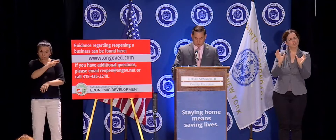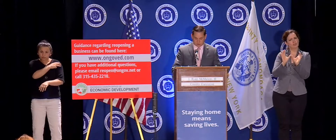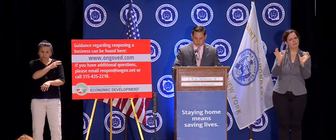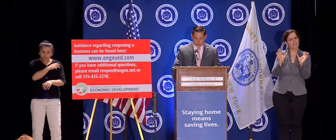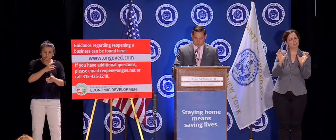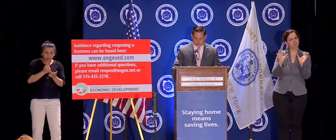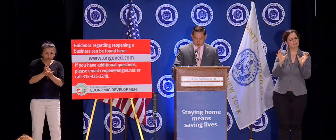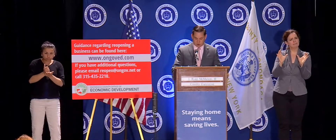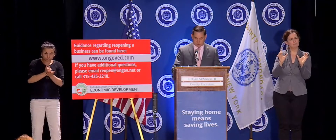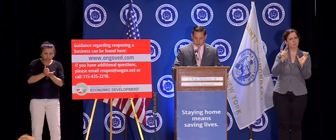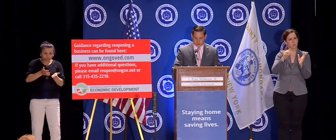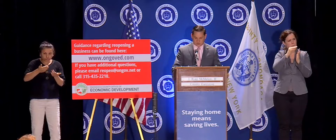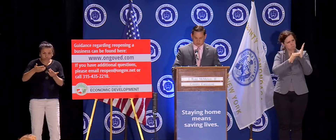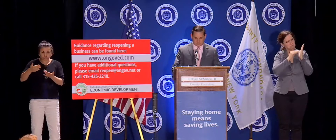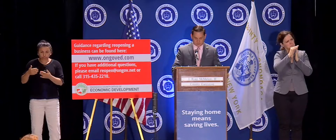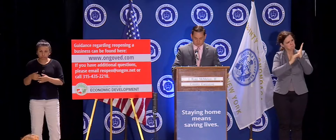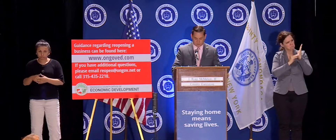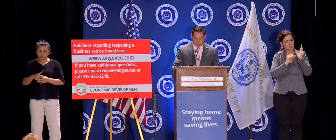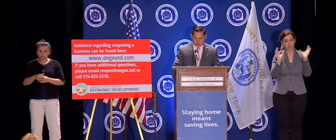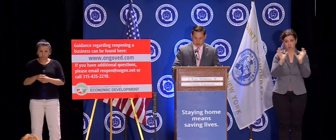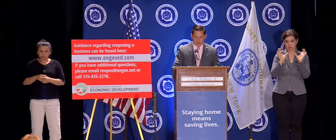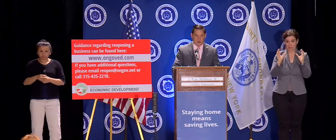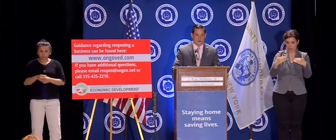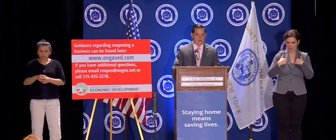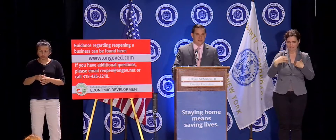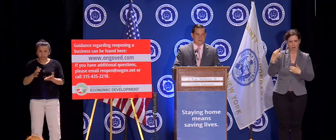related to business reopenings,